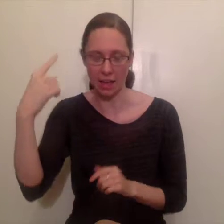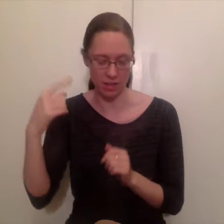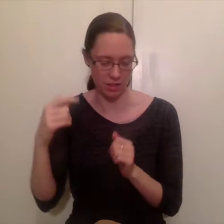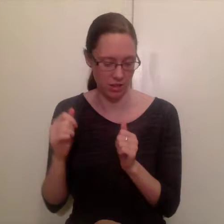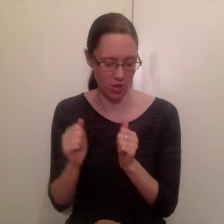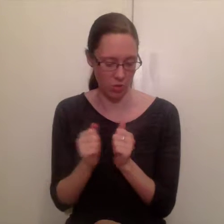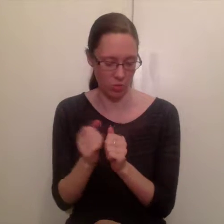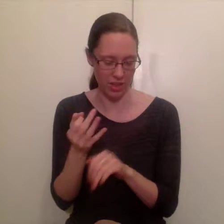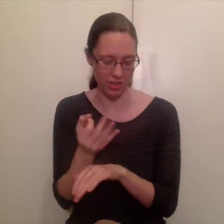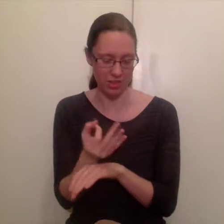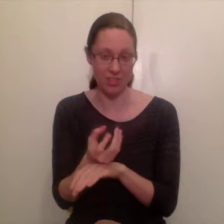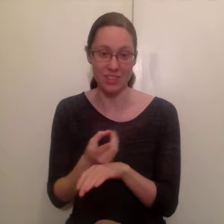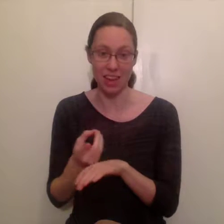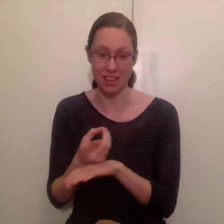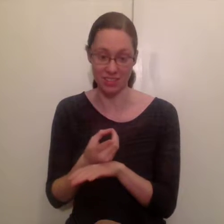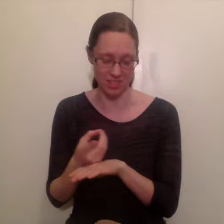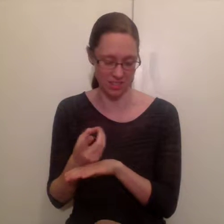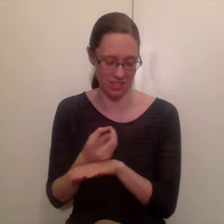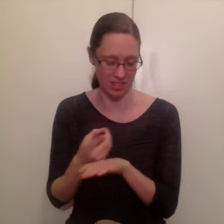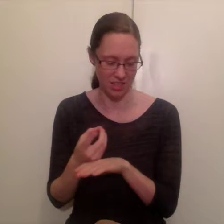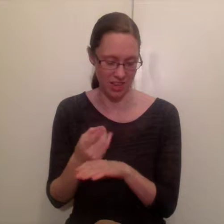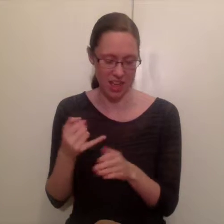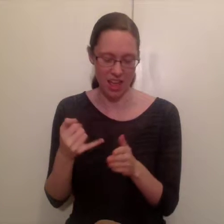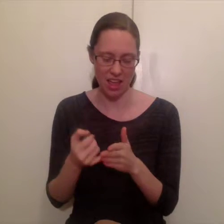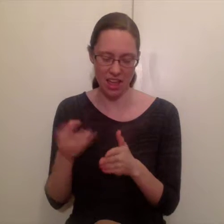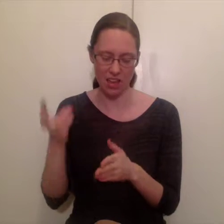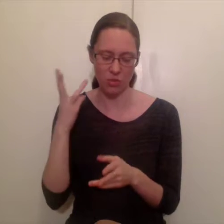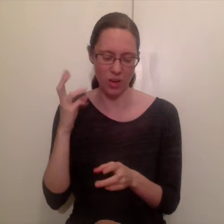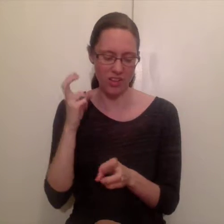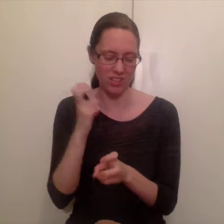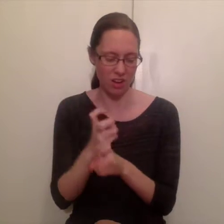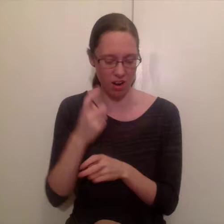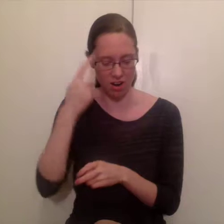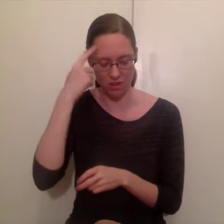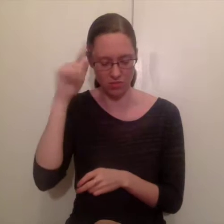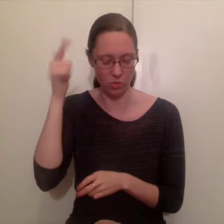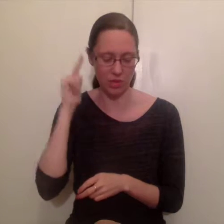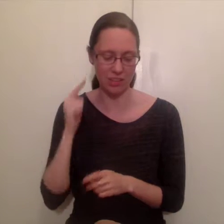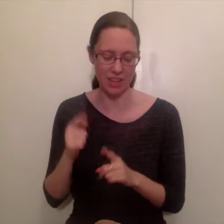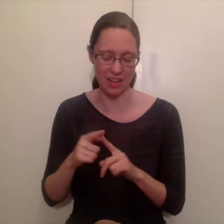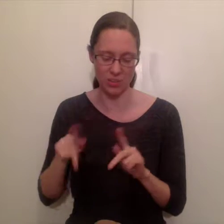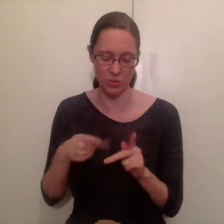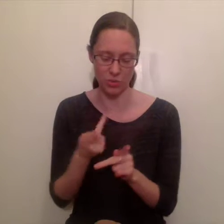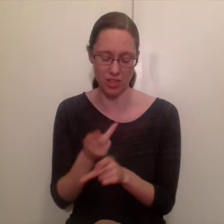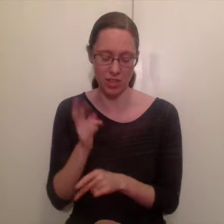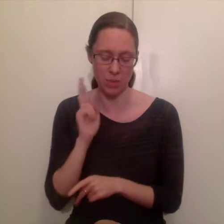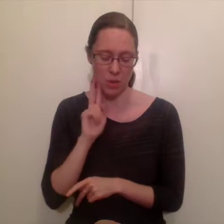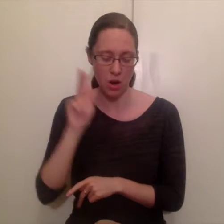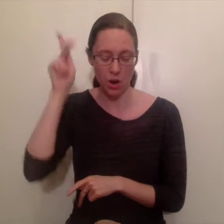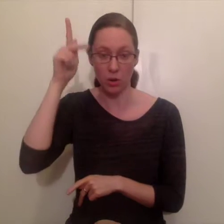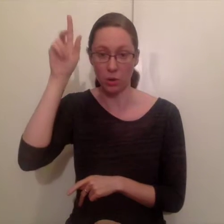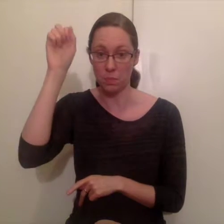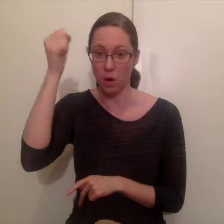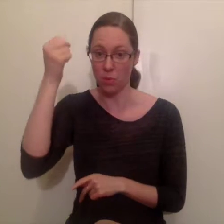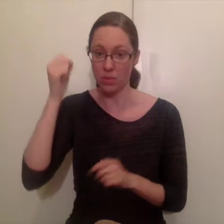black with dust. It was hard for Leah to keep her